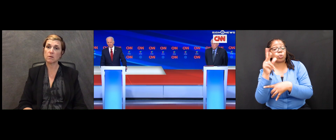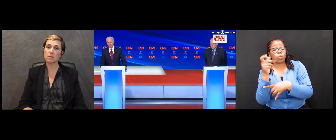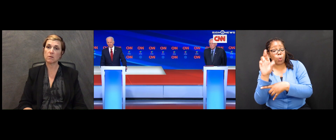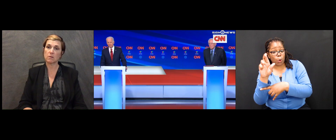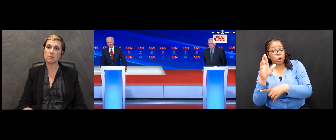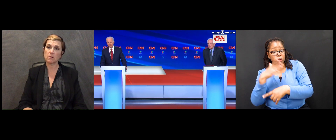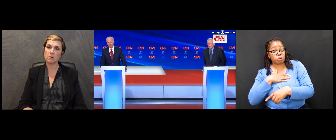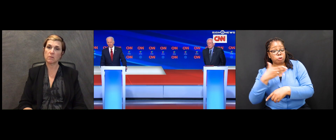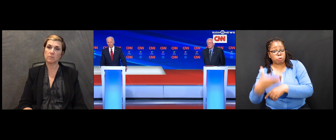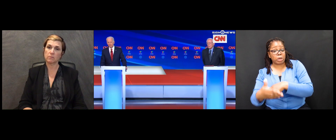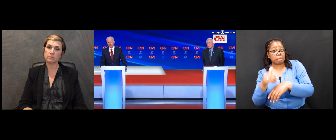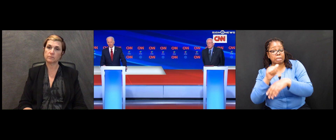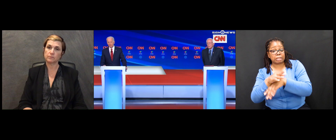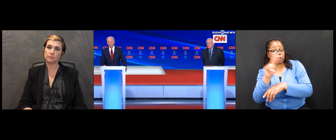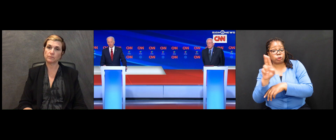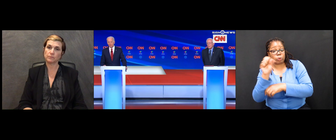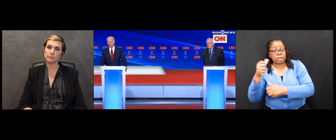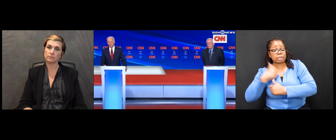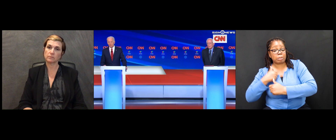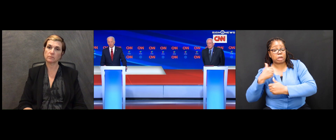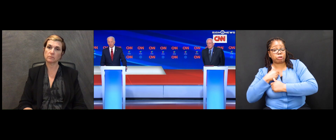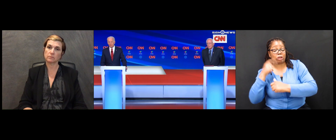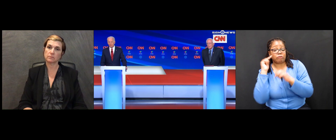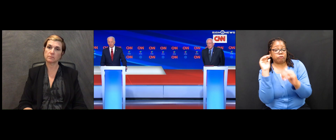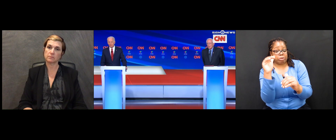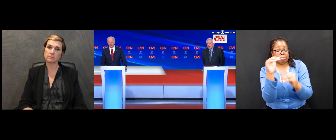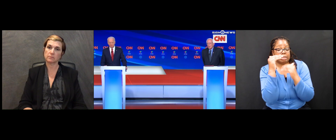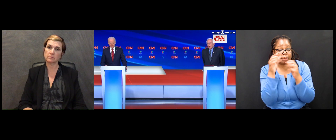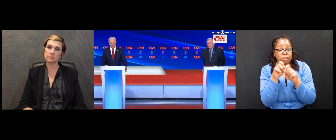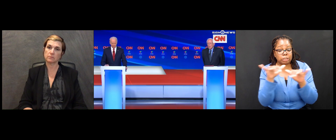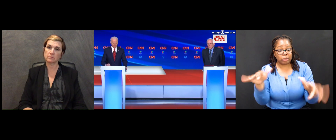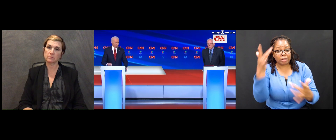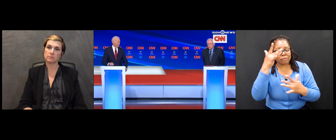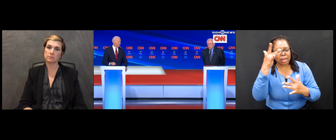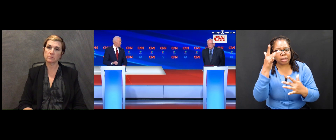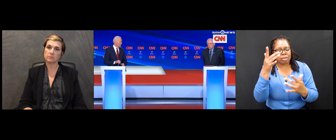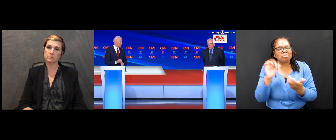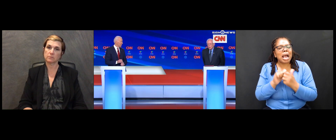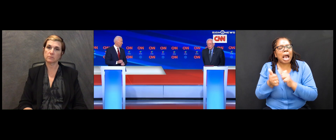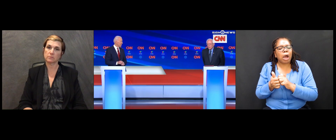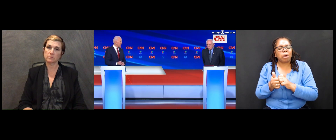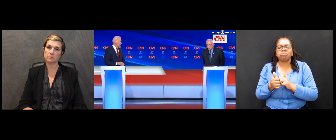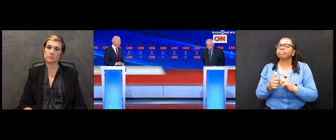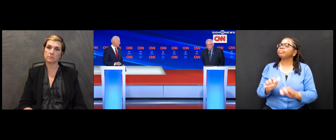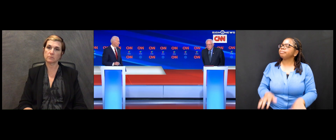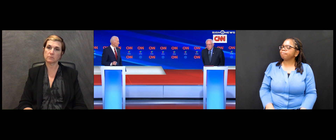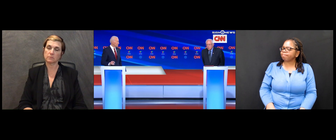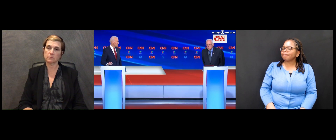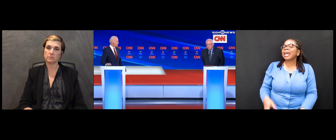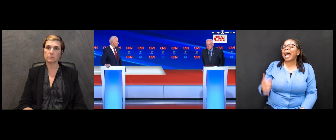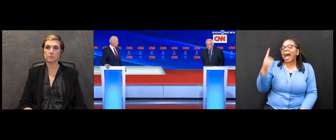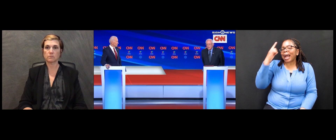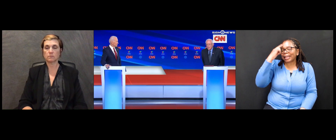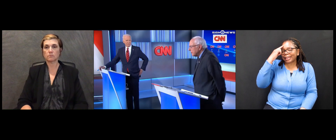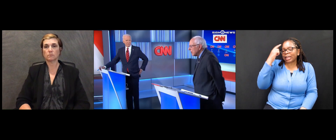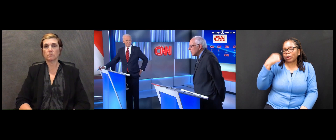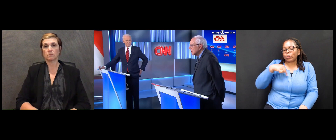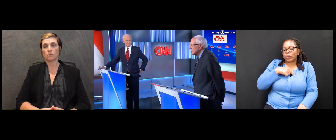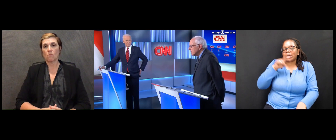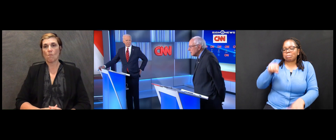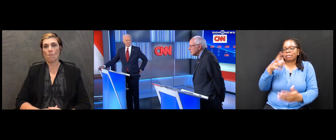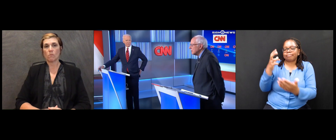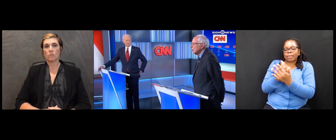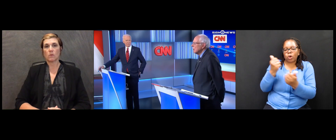U.S. military in effort to contain the virus? And if so, how? Well, I think we use all of the tools that